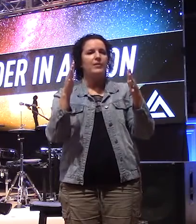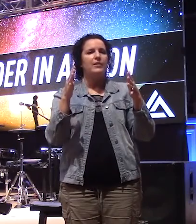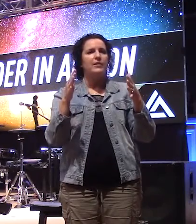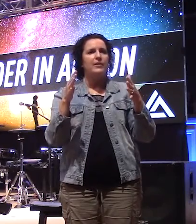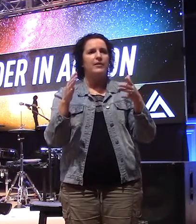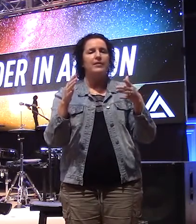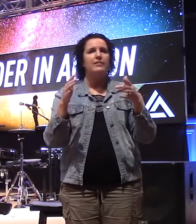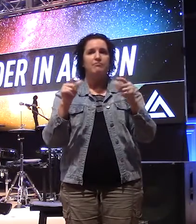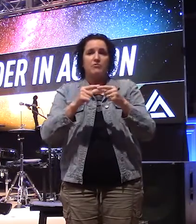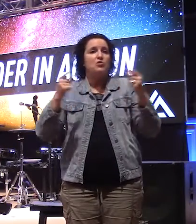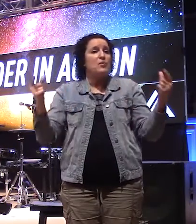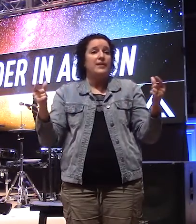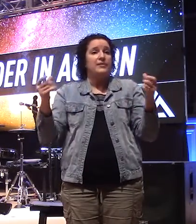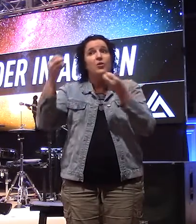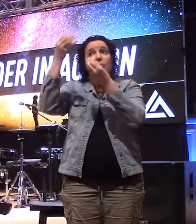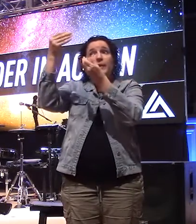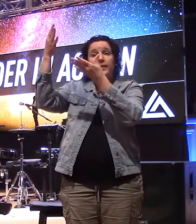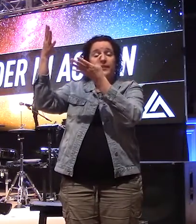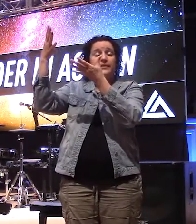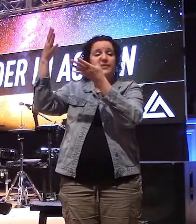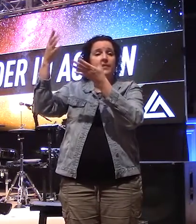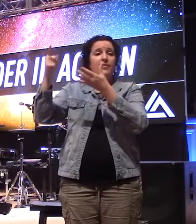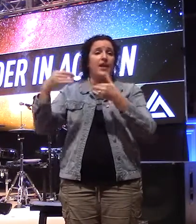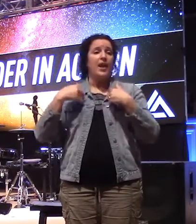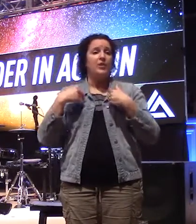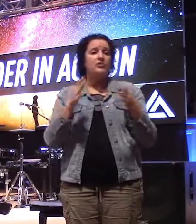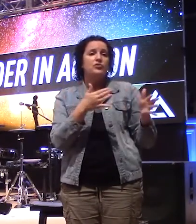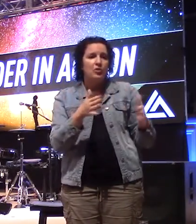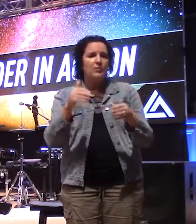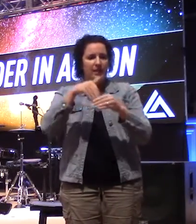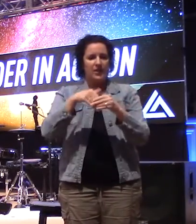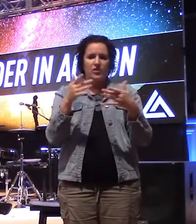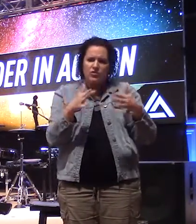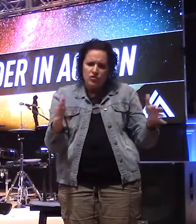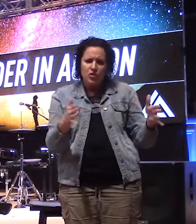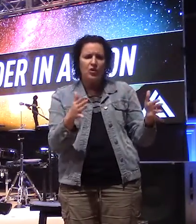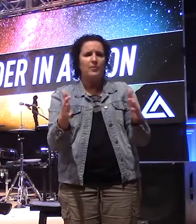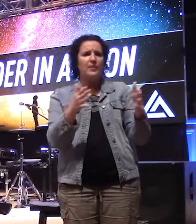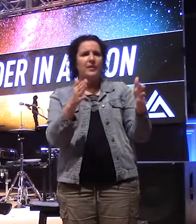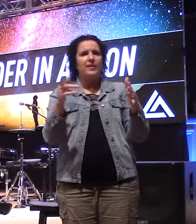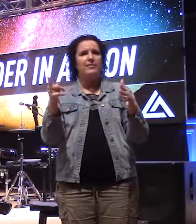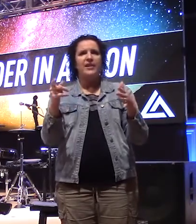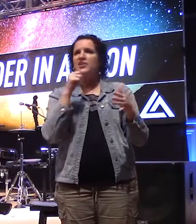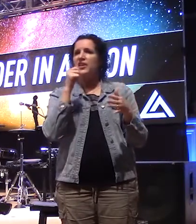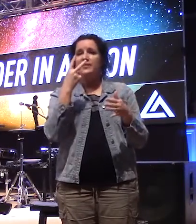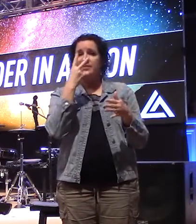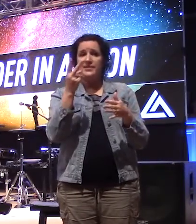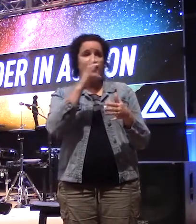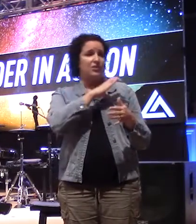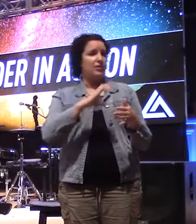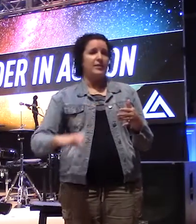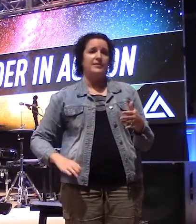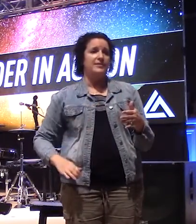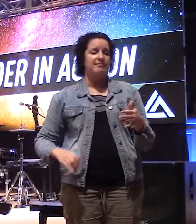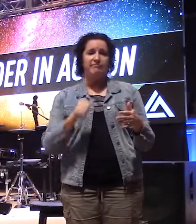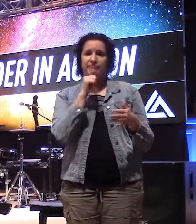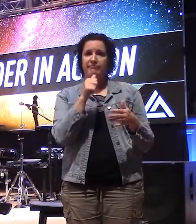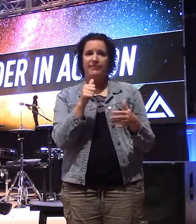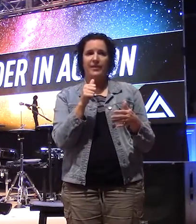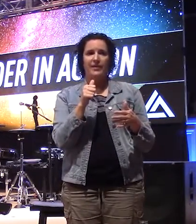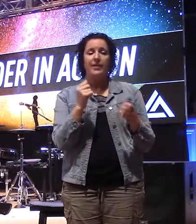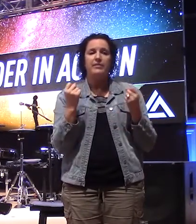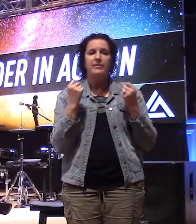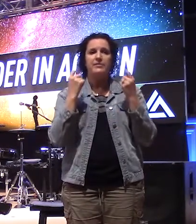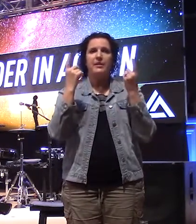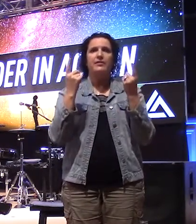greatest obedience, they had a storm. And in this storm, for a while, they couldn't see Christ. And then all of a